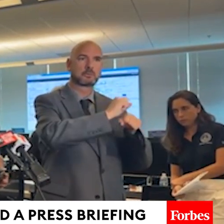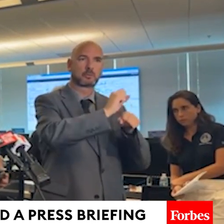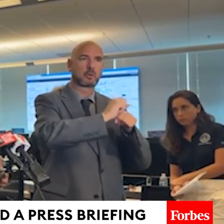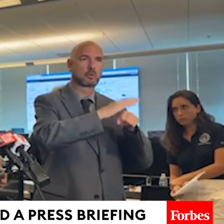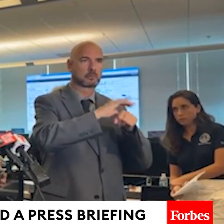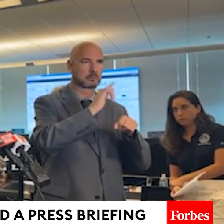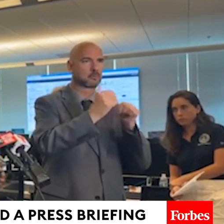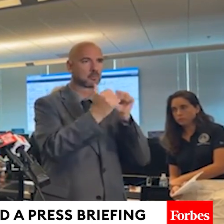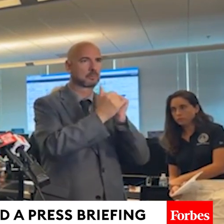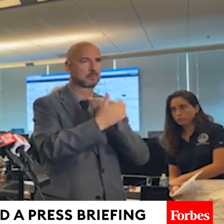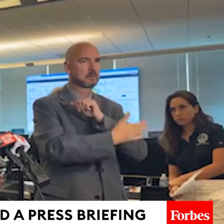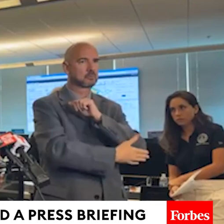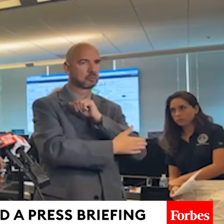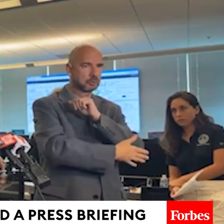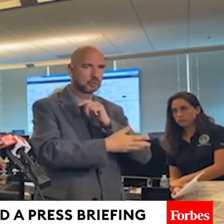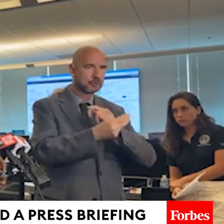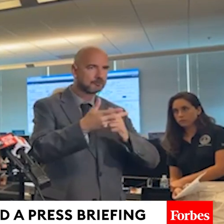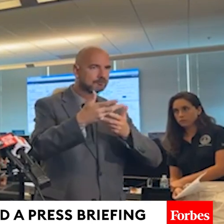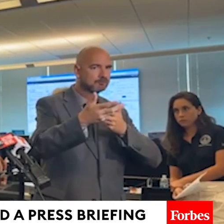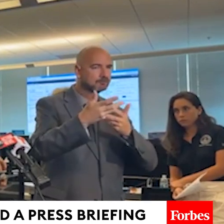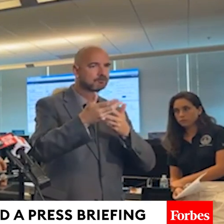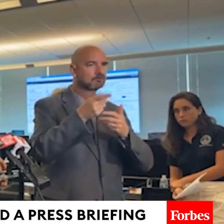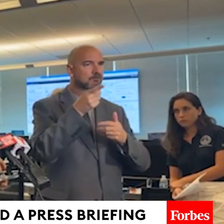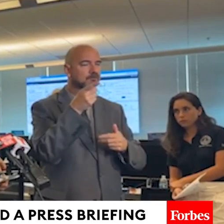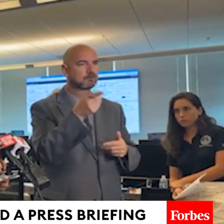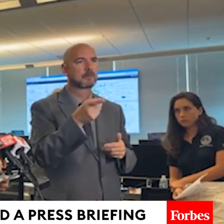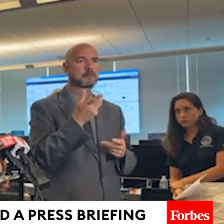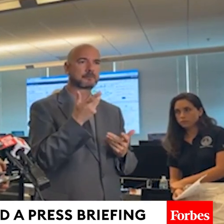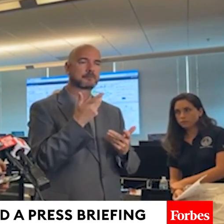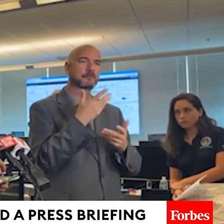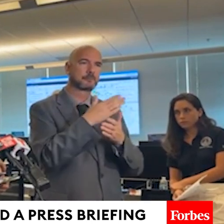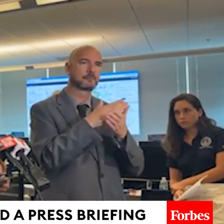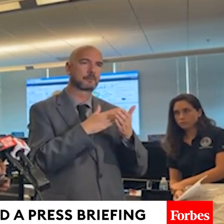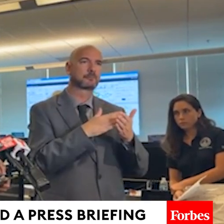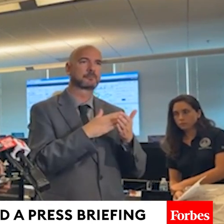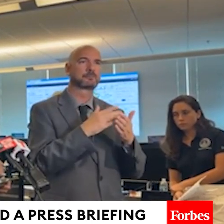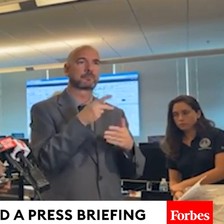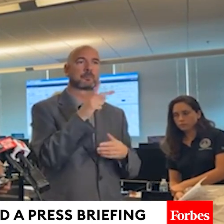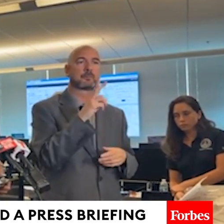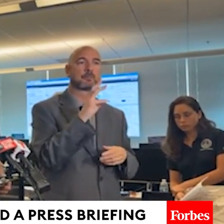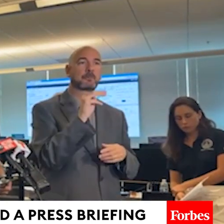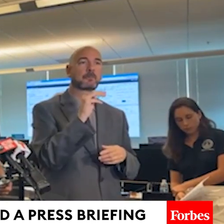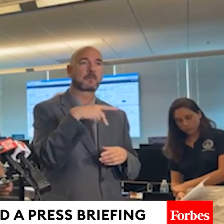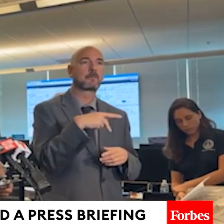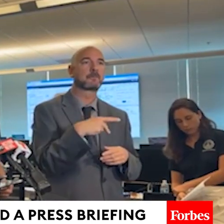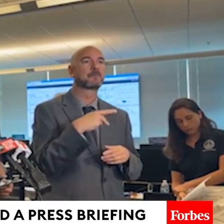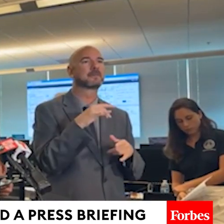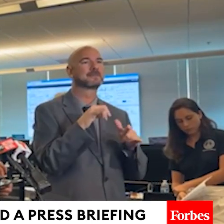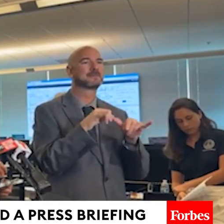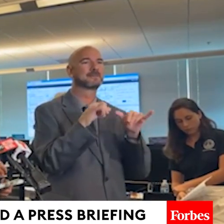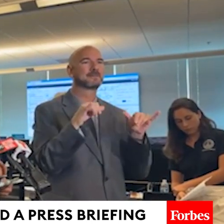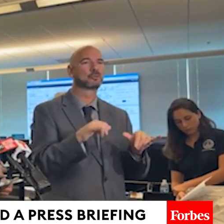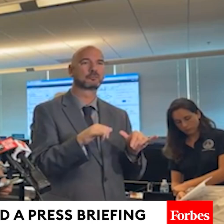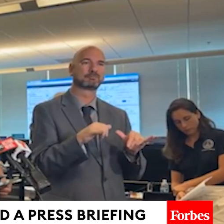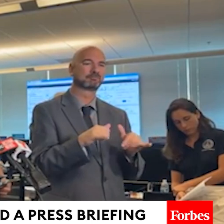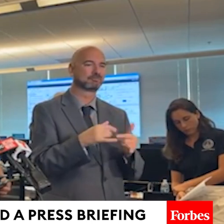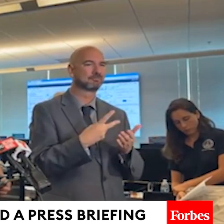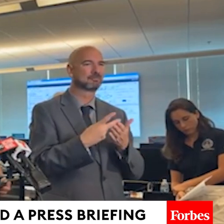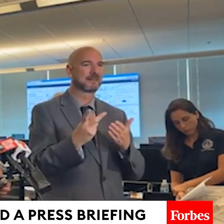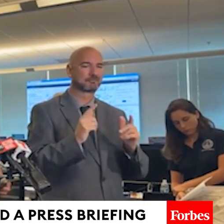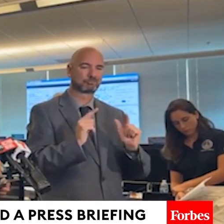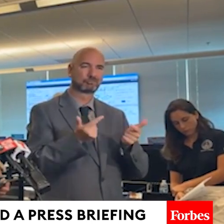county, who have on the upstream end some pumping stations that failed after the power outages. And then